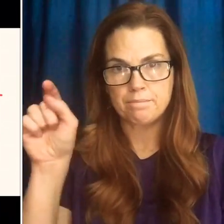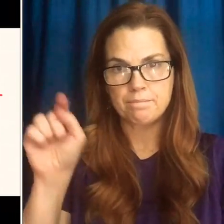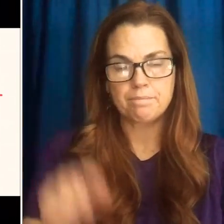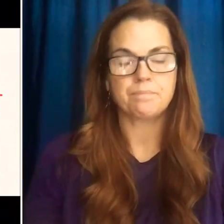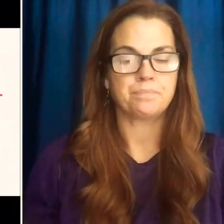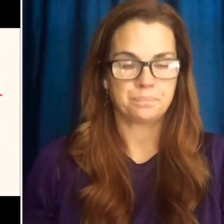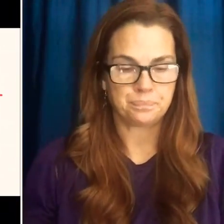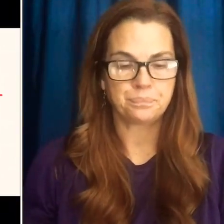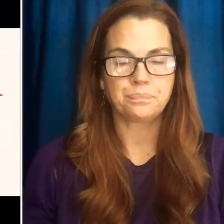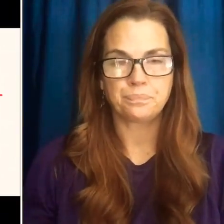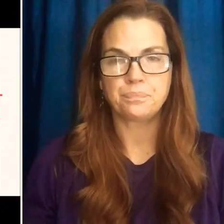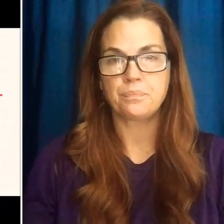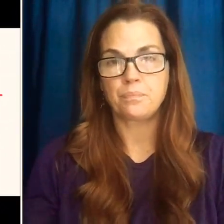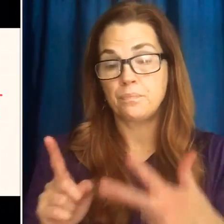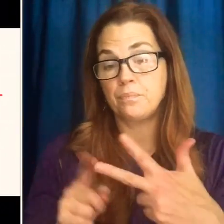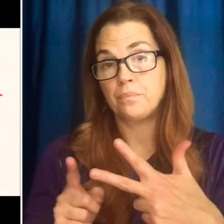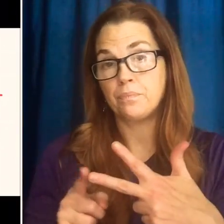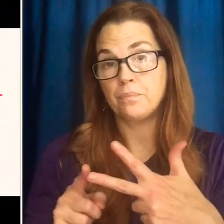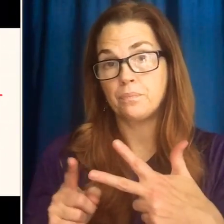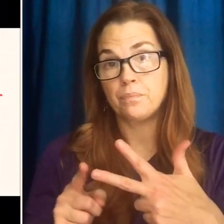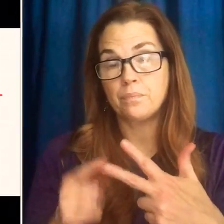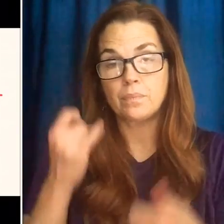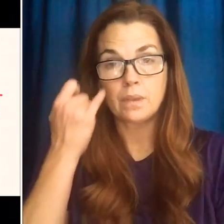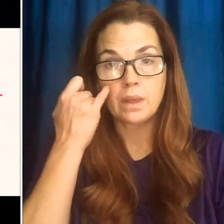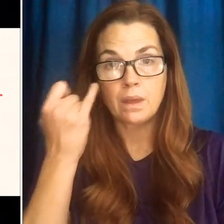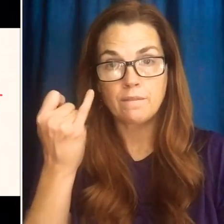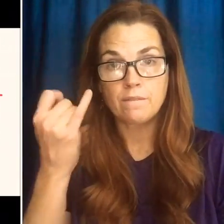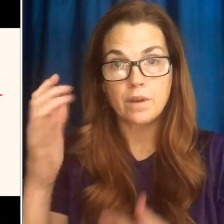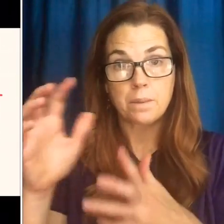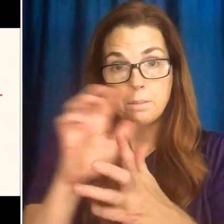number, say I have something that looks like this,